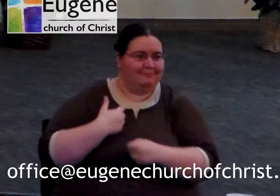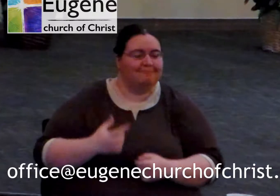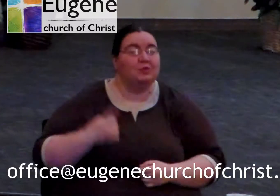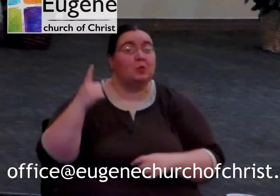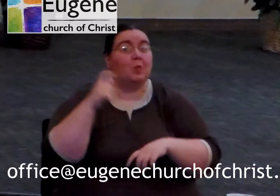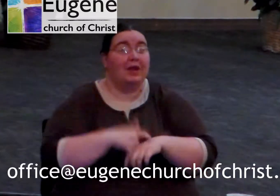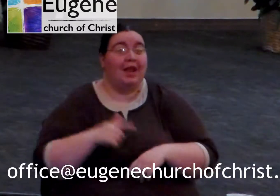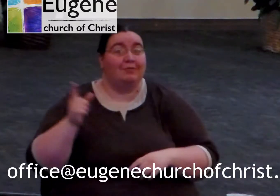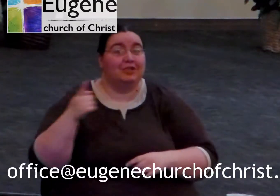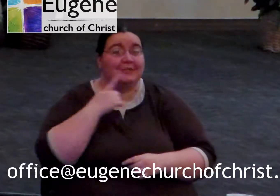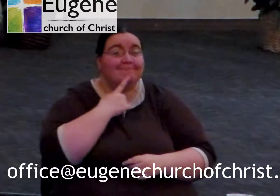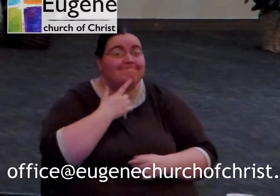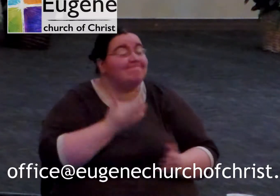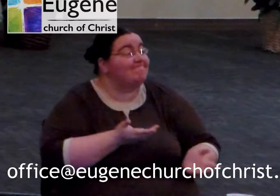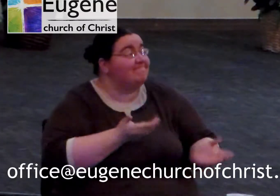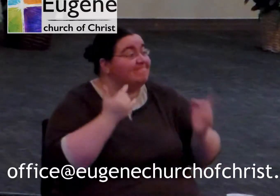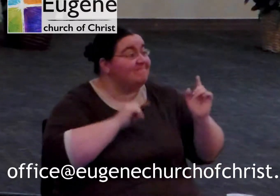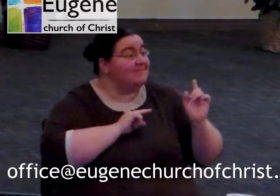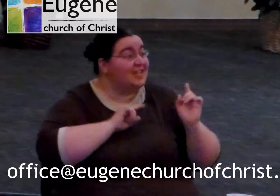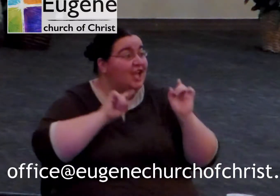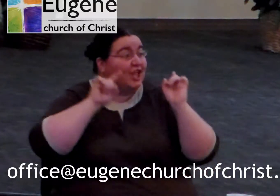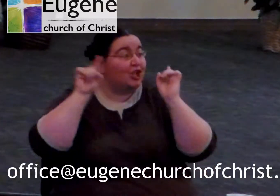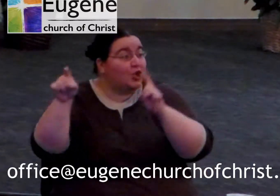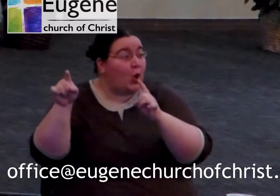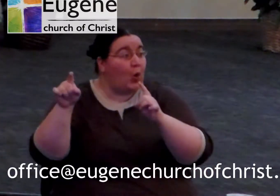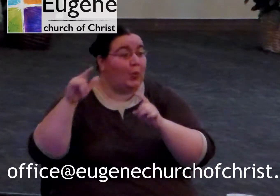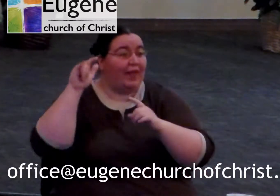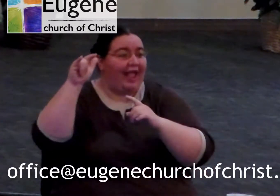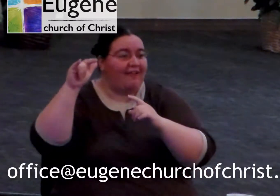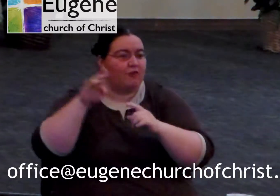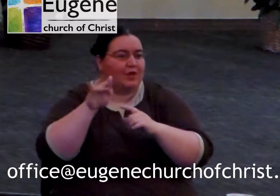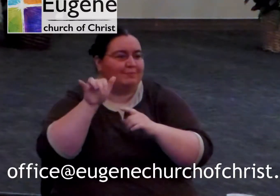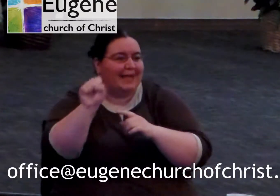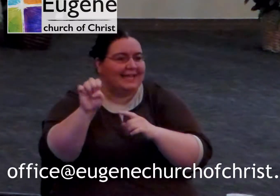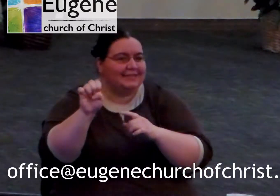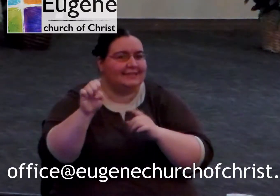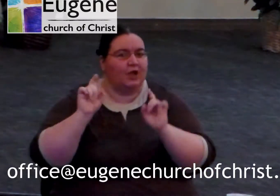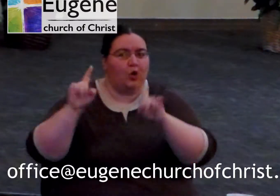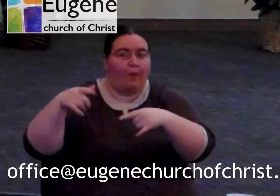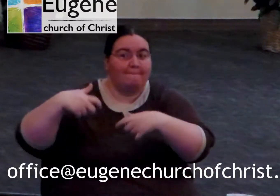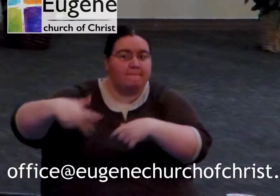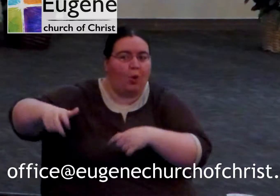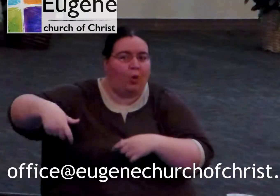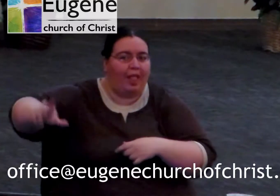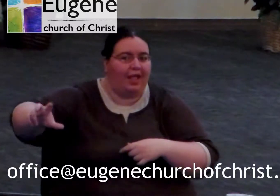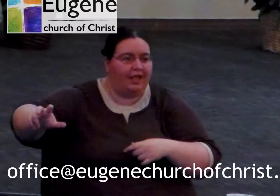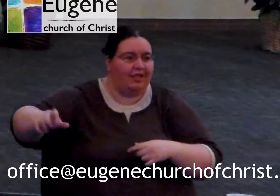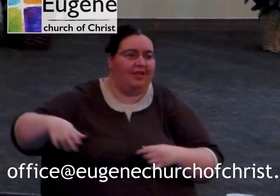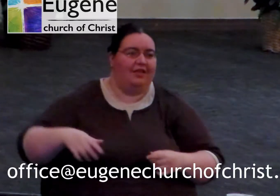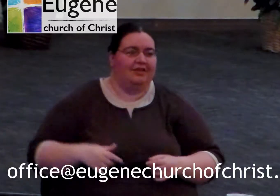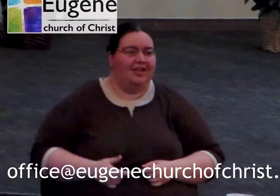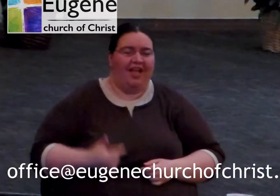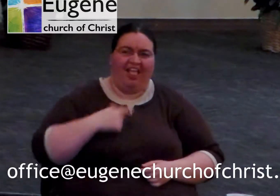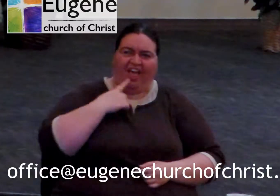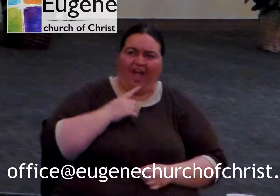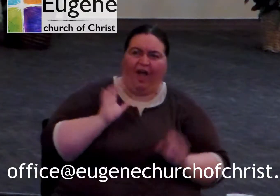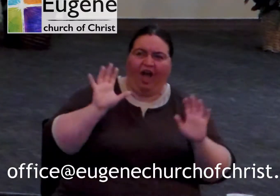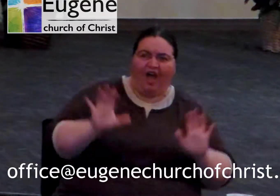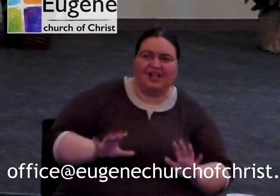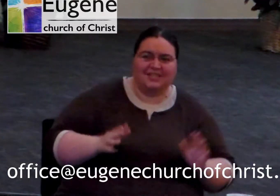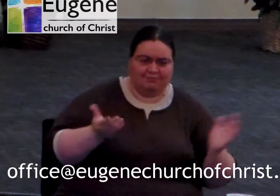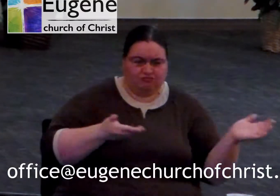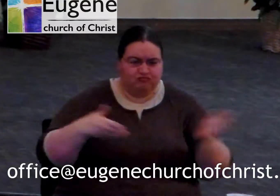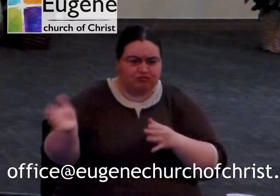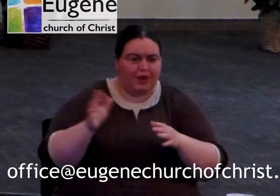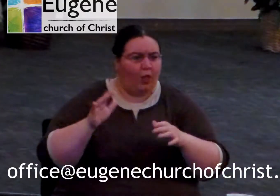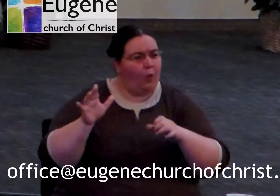whole youth group bowling. And I said, that's awesome. Now, my dad was Air Force, but I was so young when he was in the Air Force that I don't remember anything,